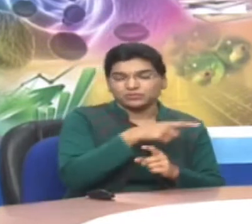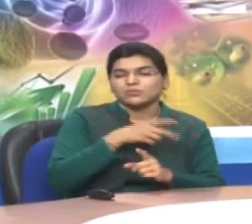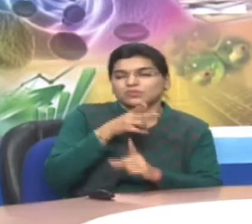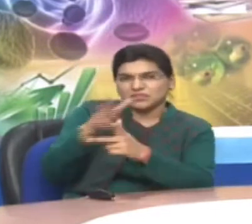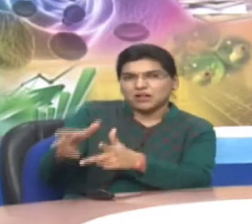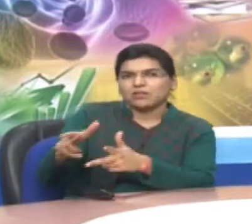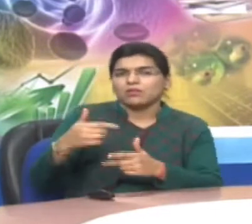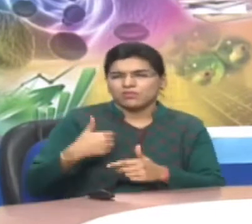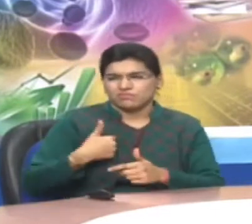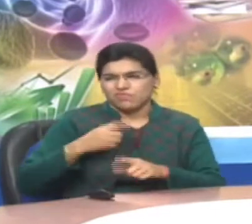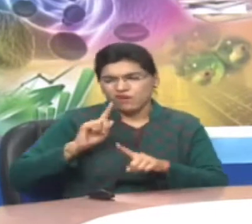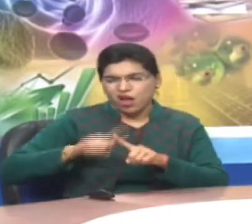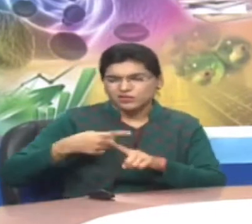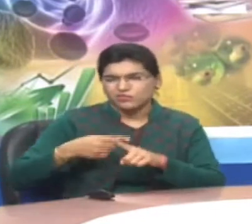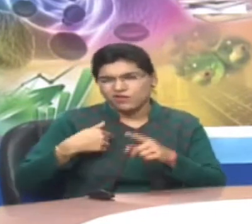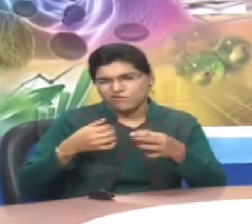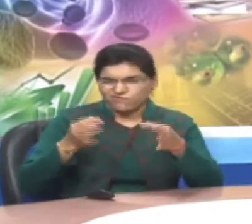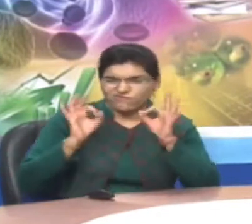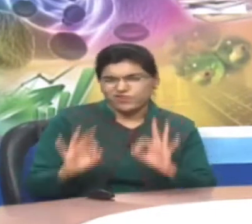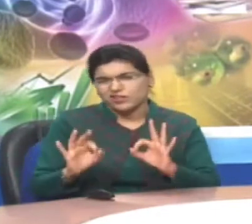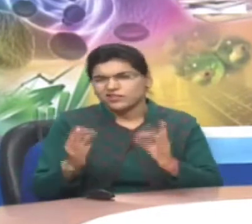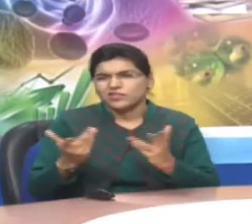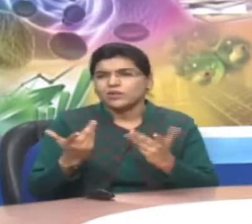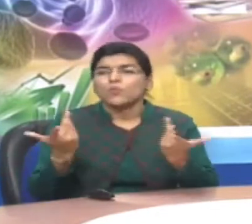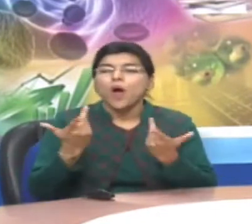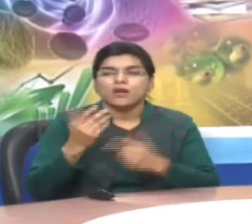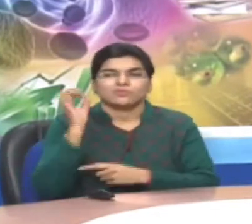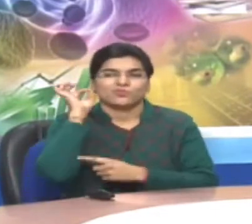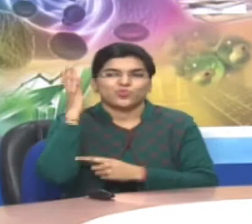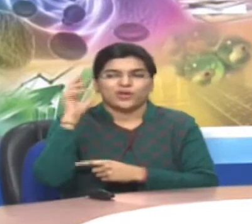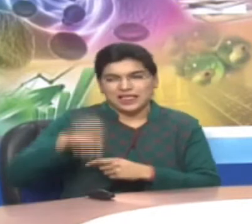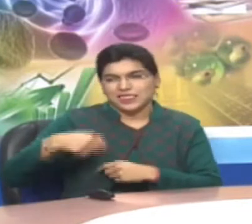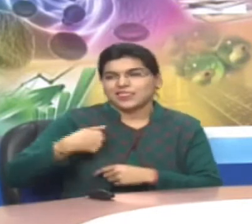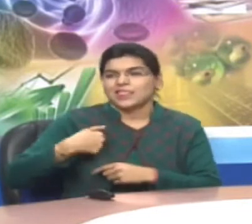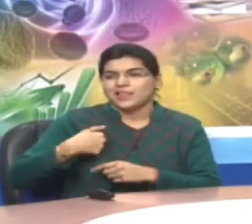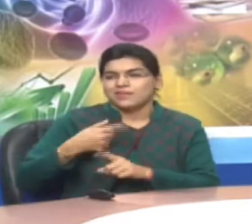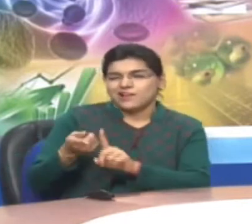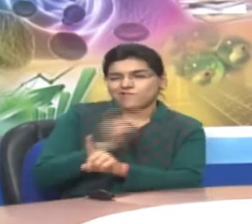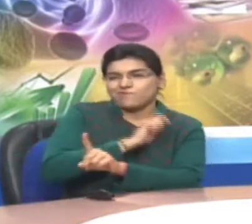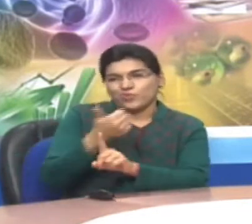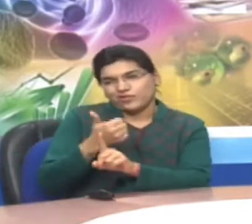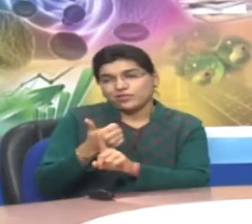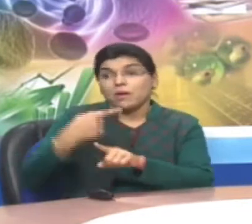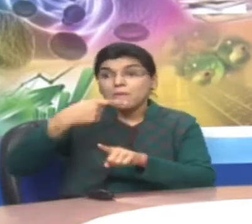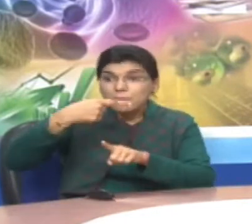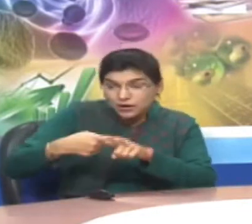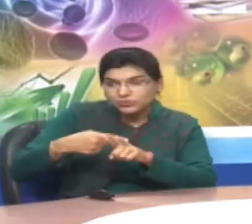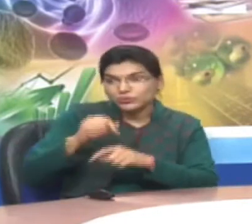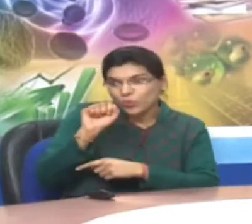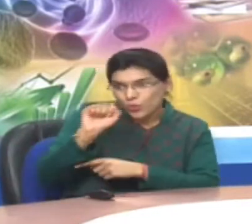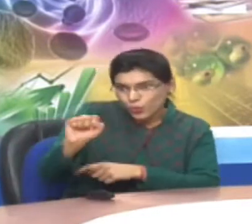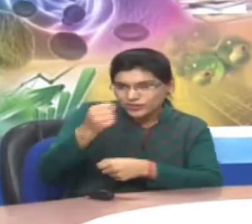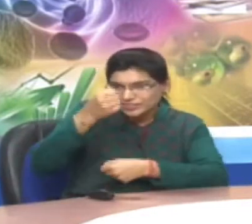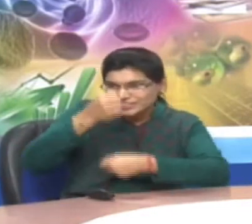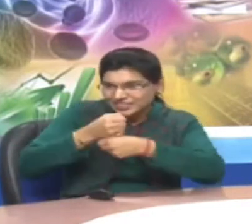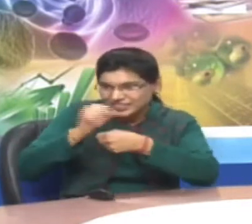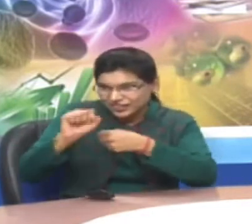Intruder says, my specialist is jewels robbery. Your